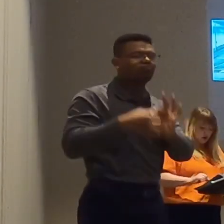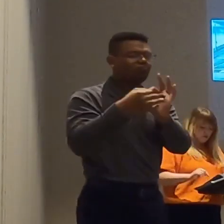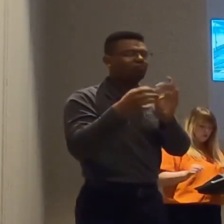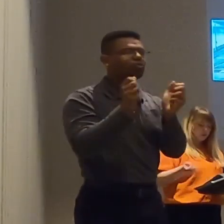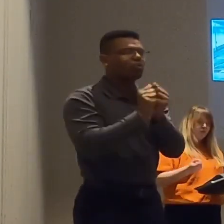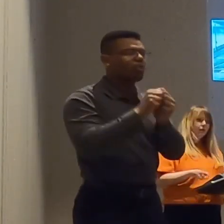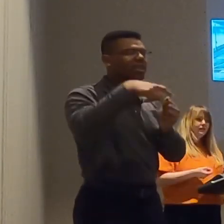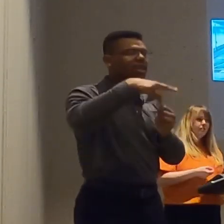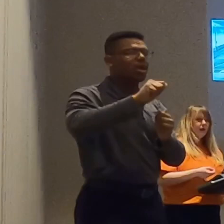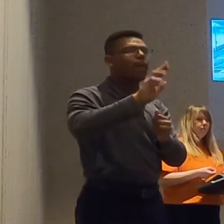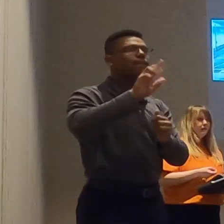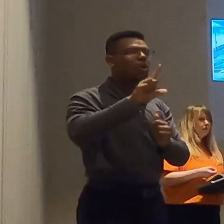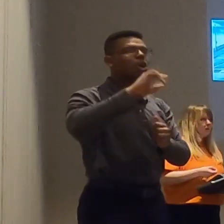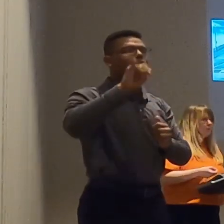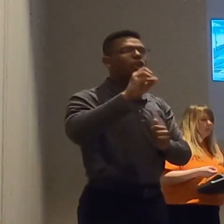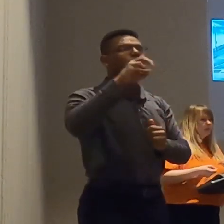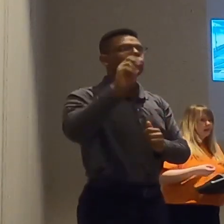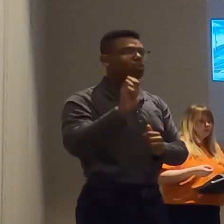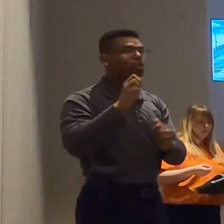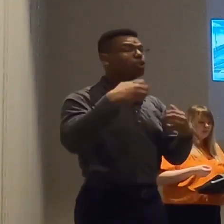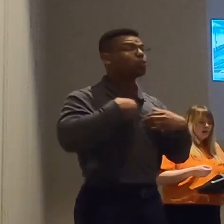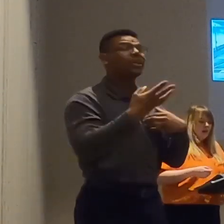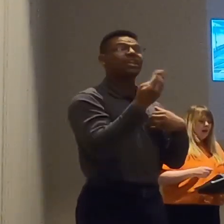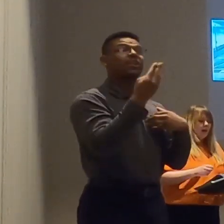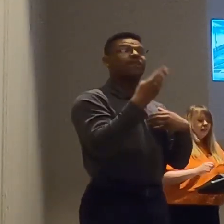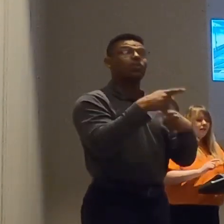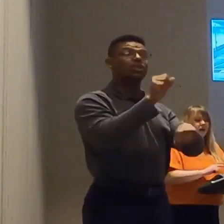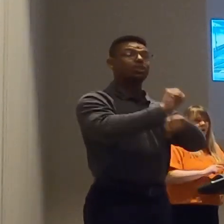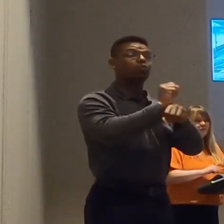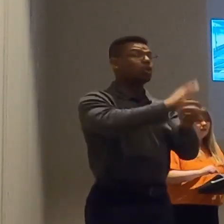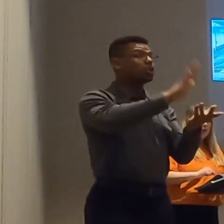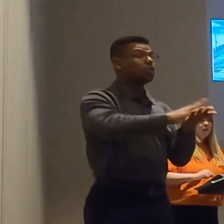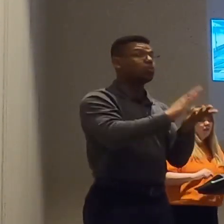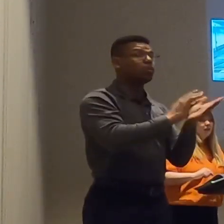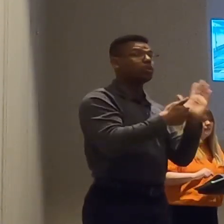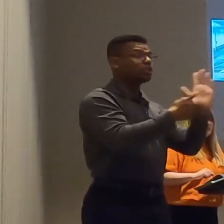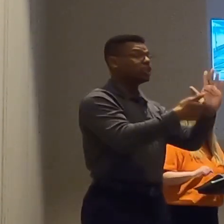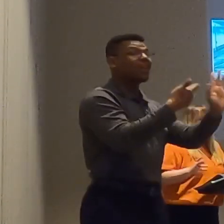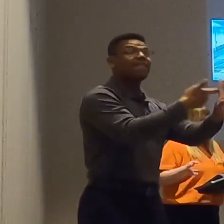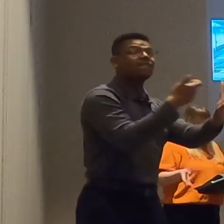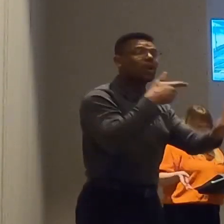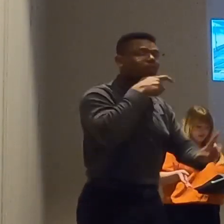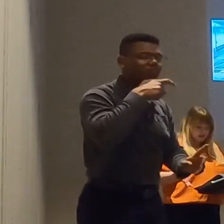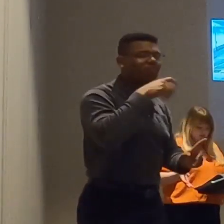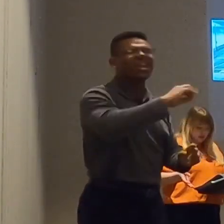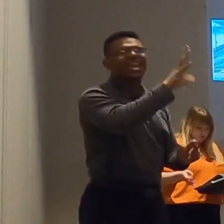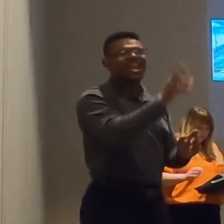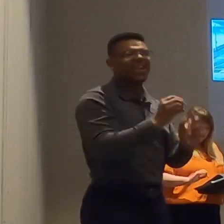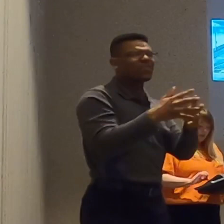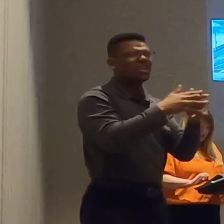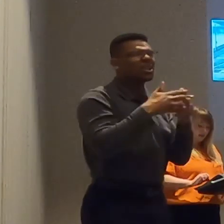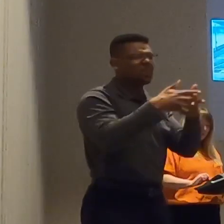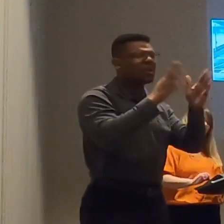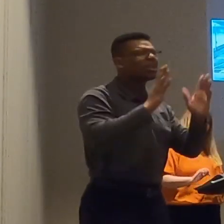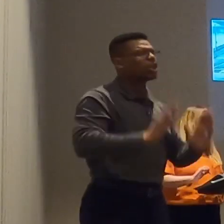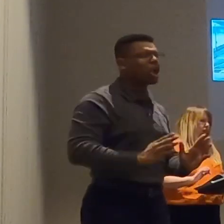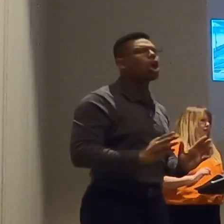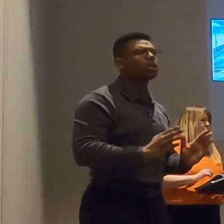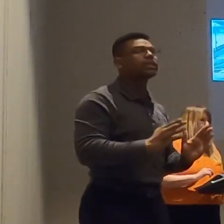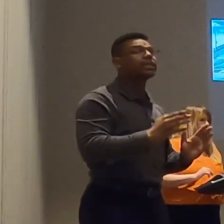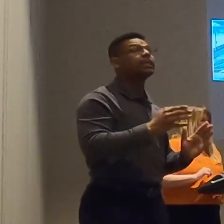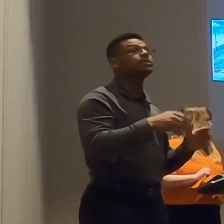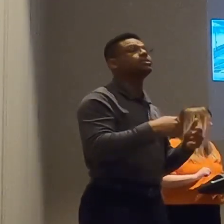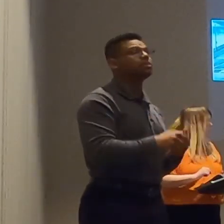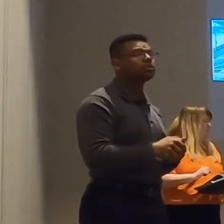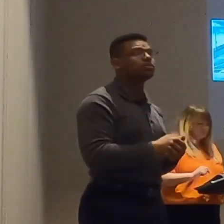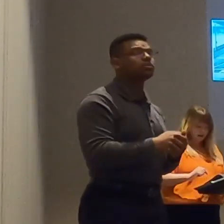identified 14 works on paper from our permanent collection that are by African American artists and that had not been on view. And they were all acquired